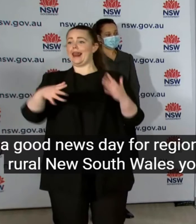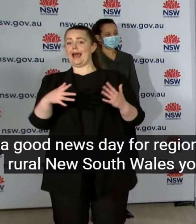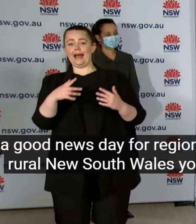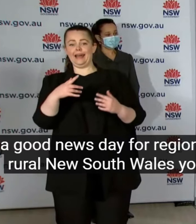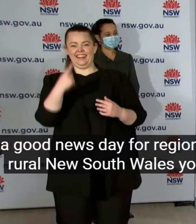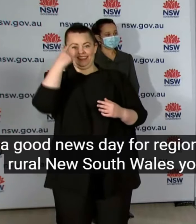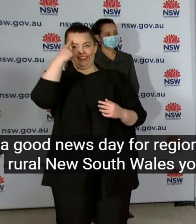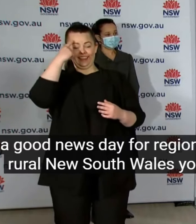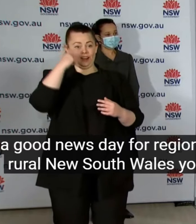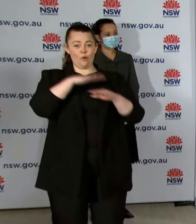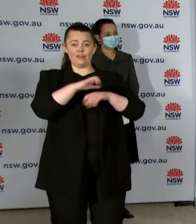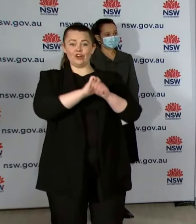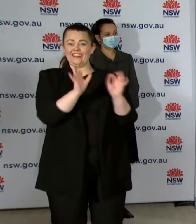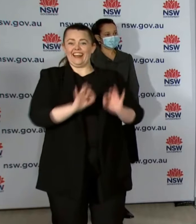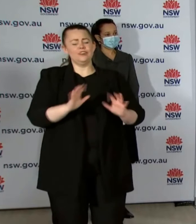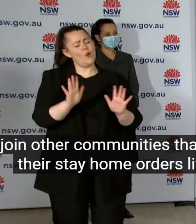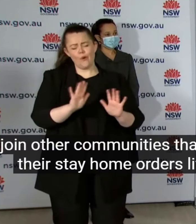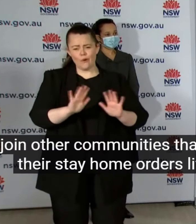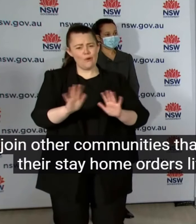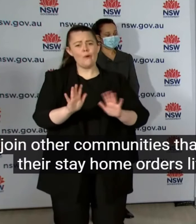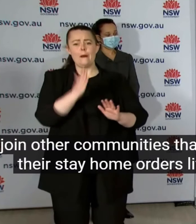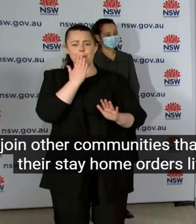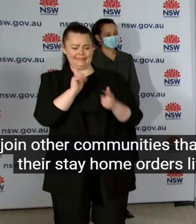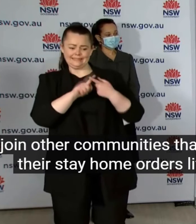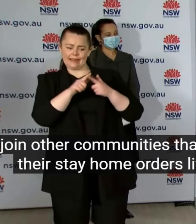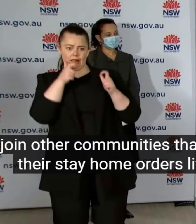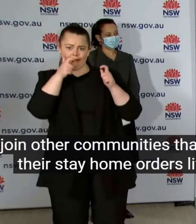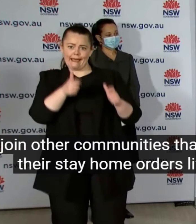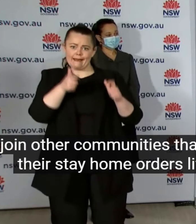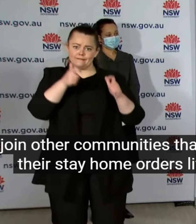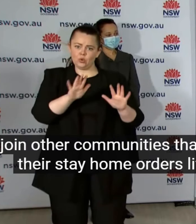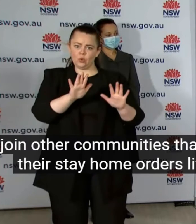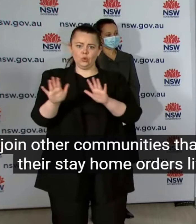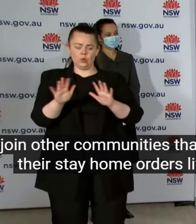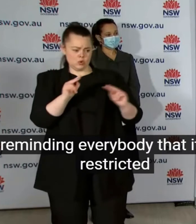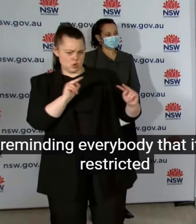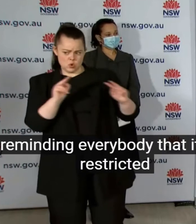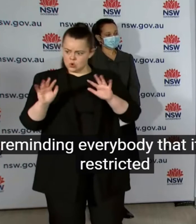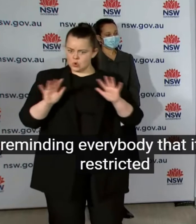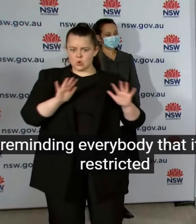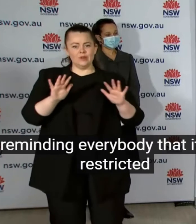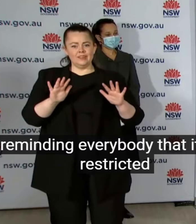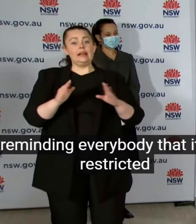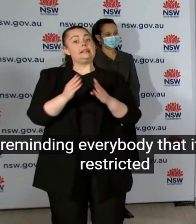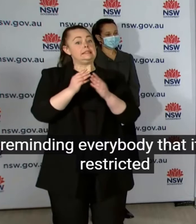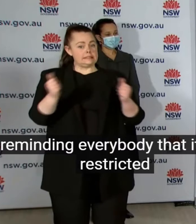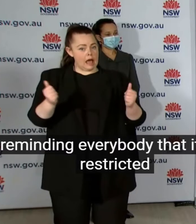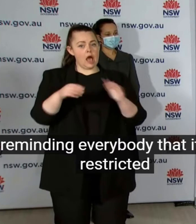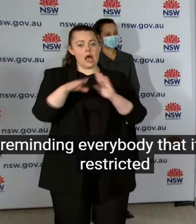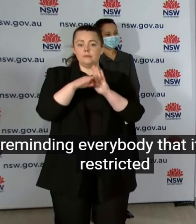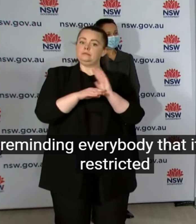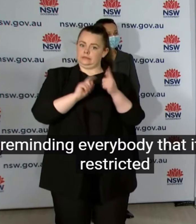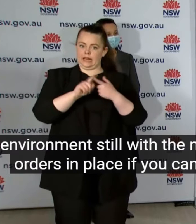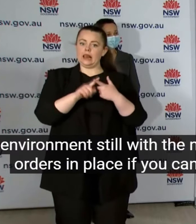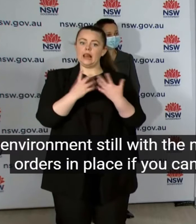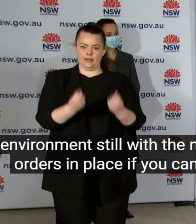communities that have their stay-home orders lifted, reminding everybody that it is a restricted environment still with the new orders in place.